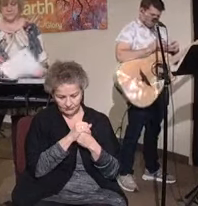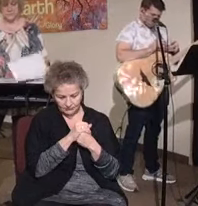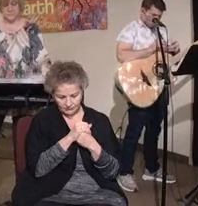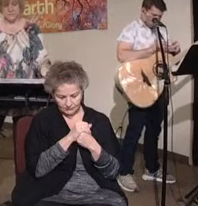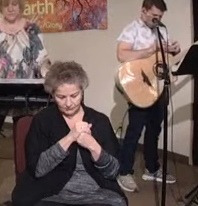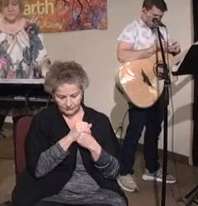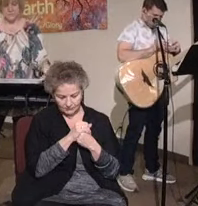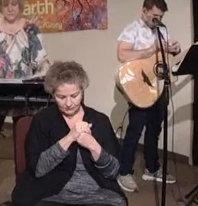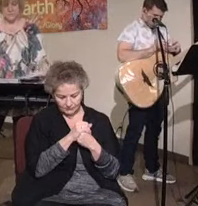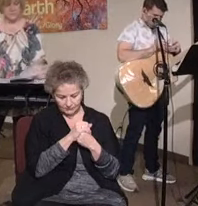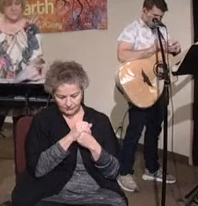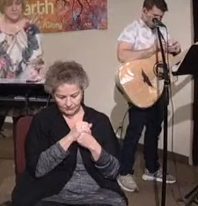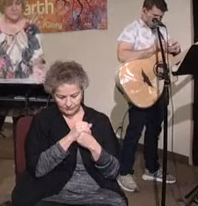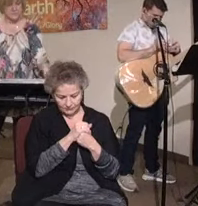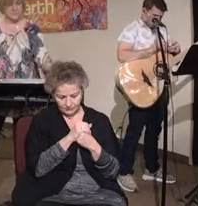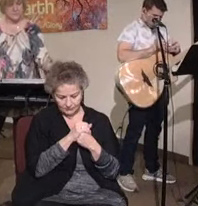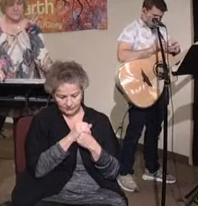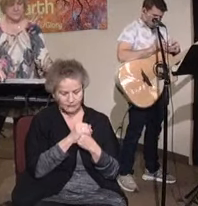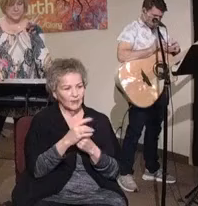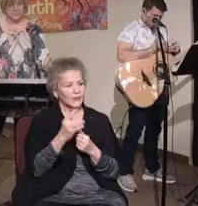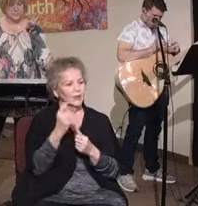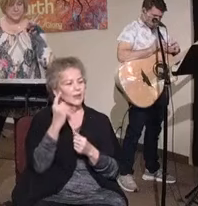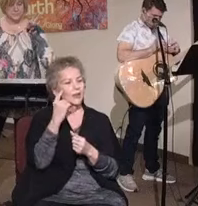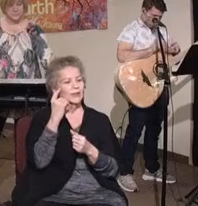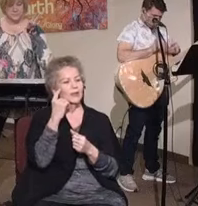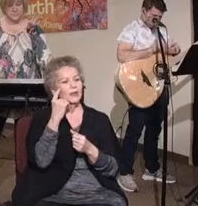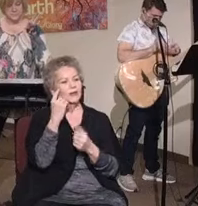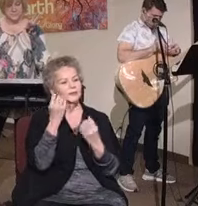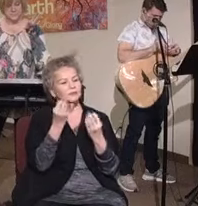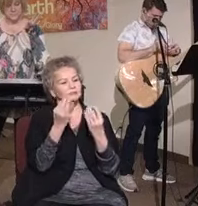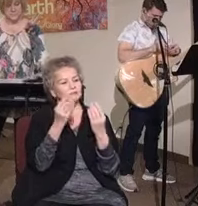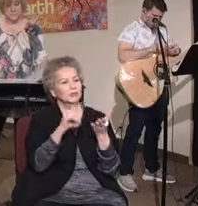I think after many weeks that I've been